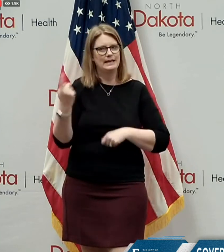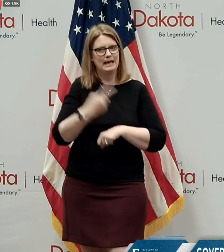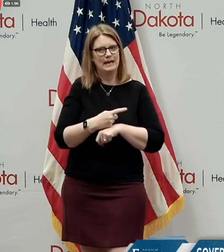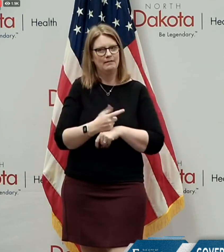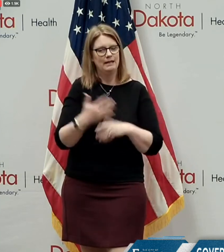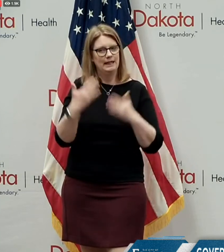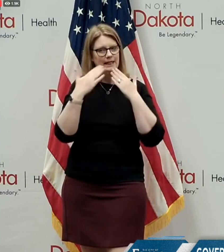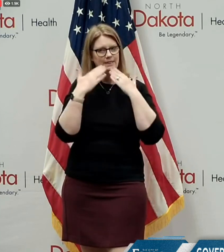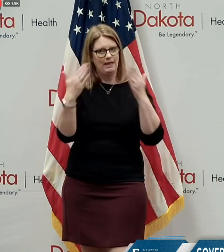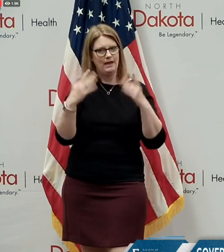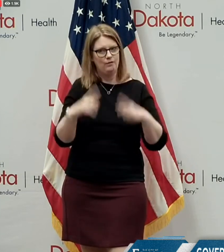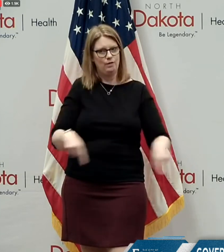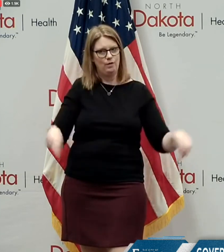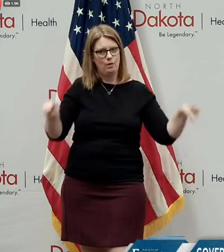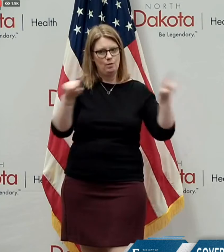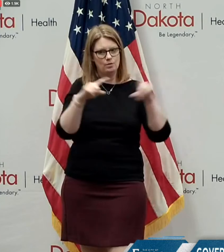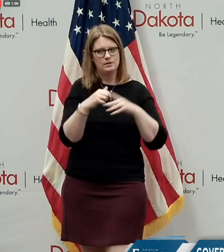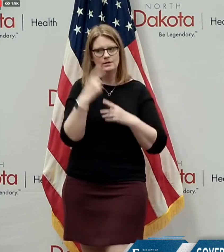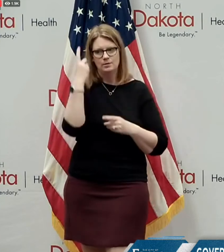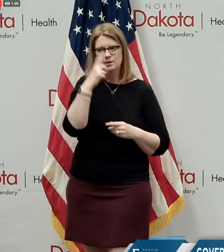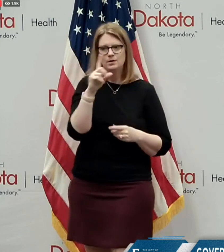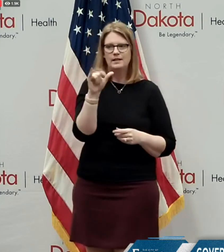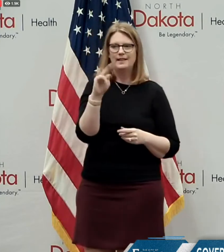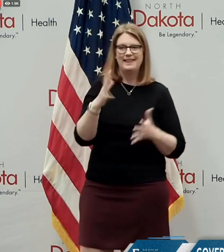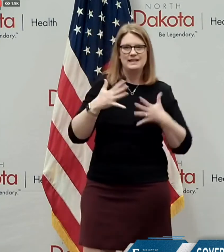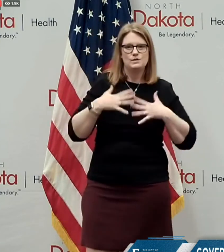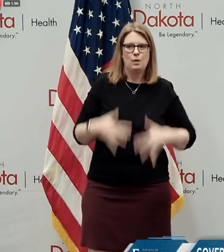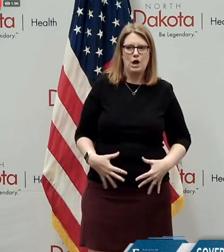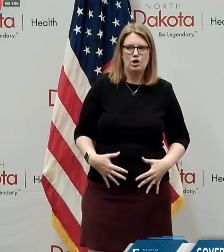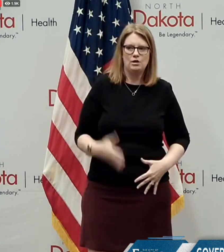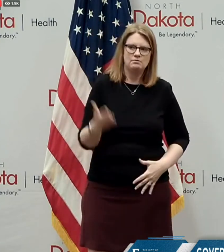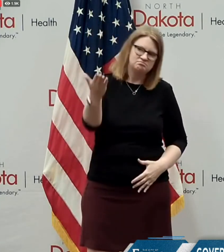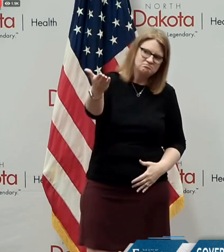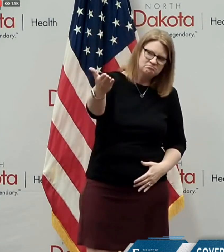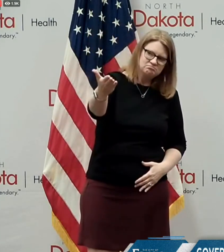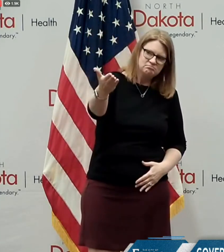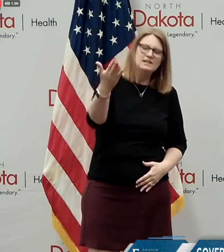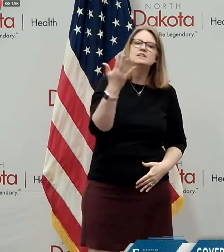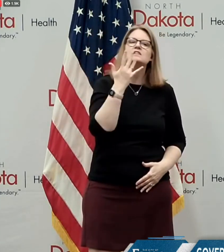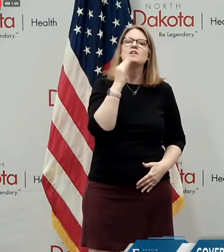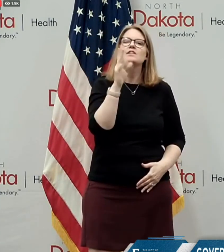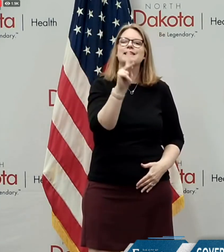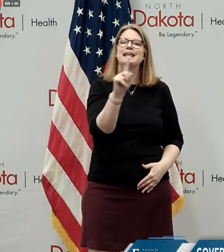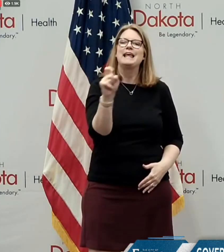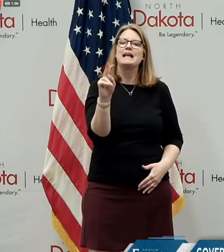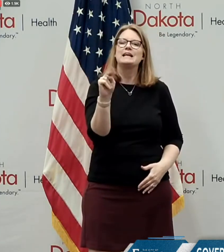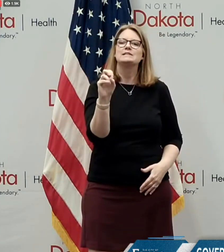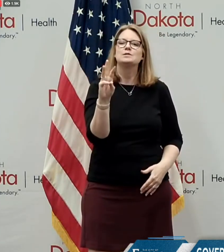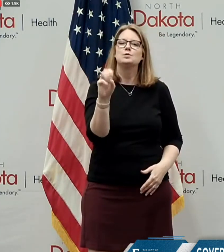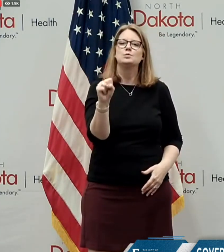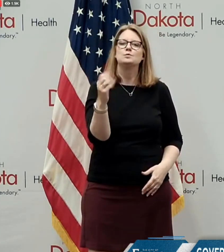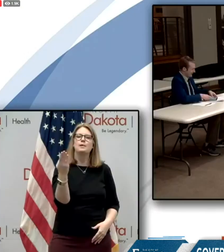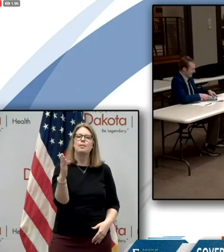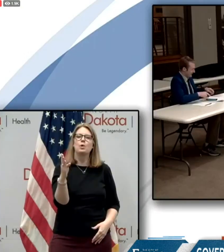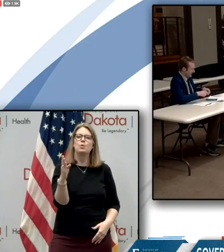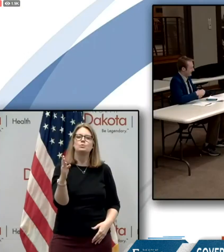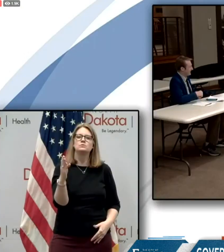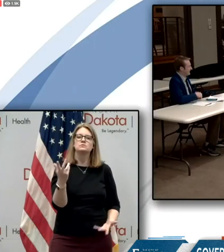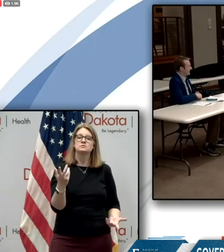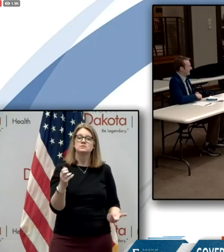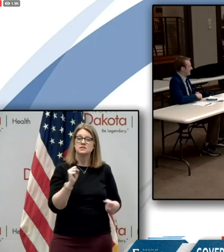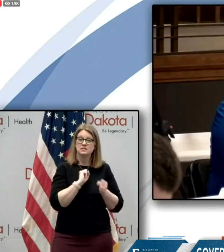say thank you. For those that are wondering what Lane's wearing today, he's wearing the colors of KX News, blue today. No sports teams